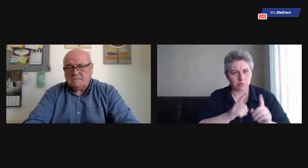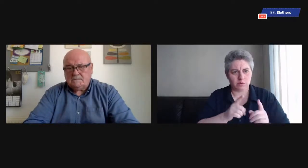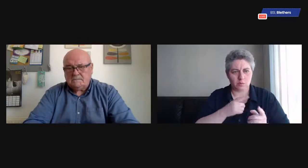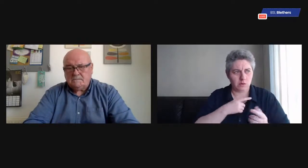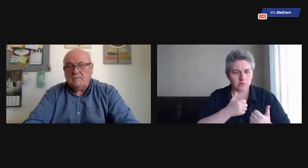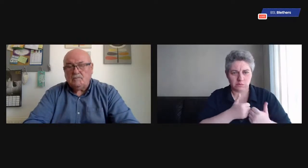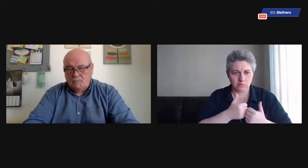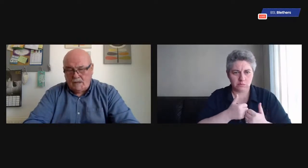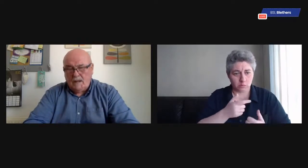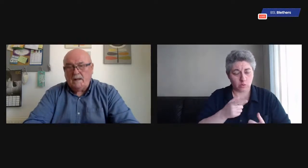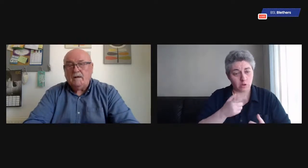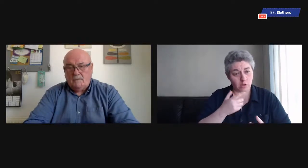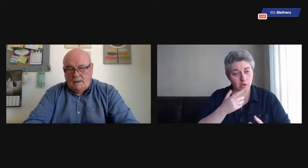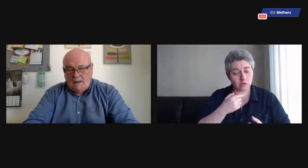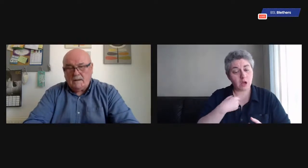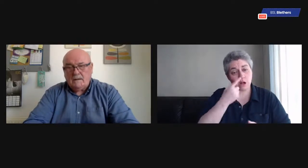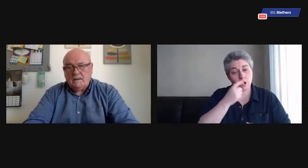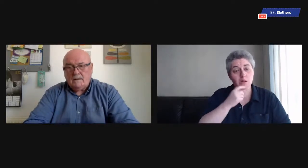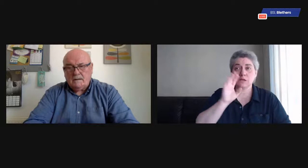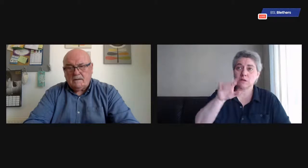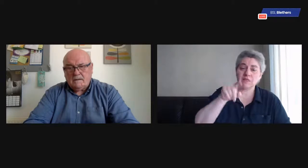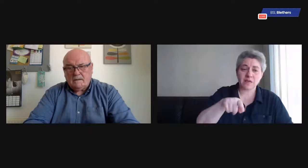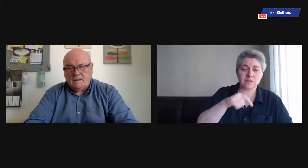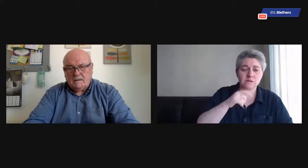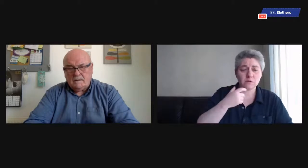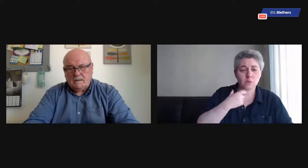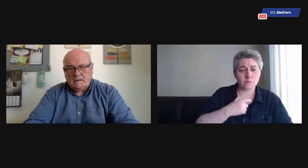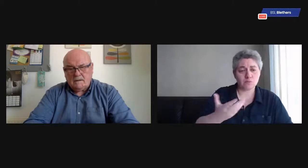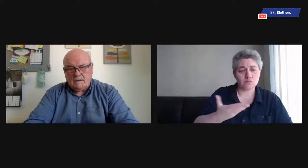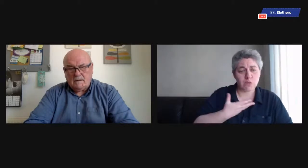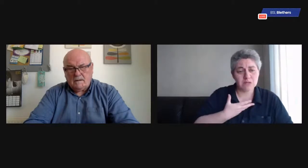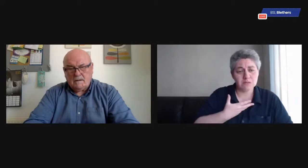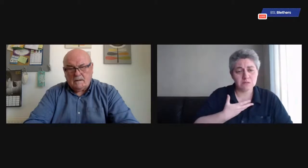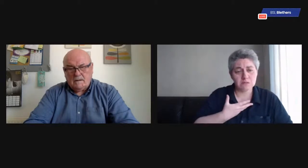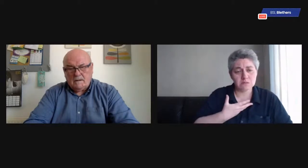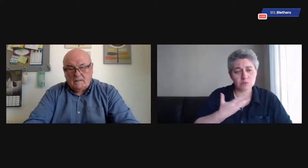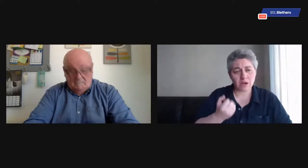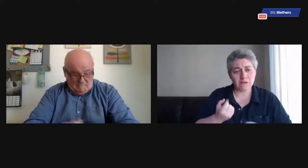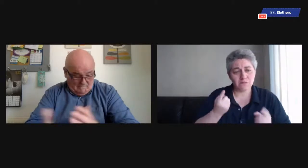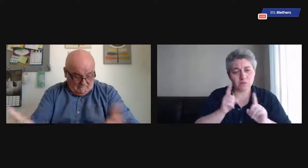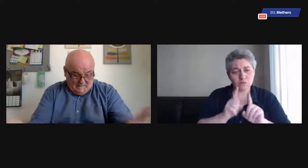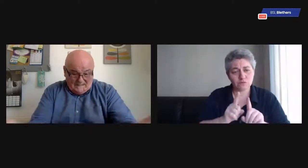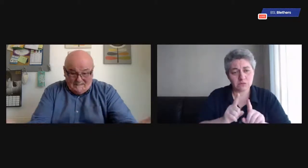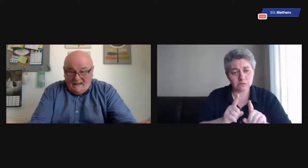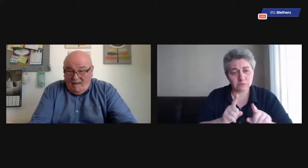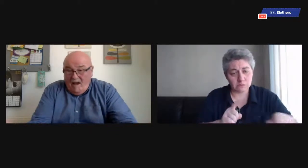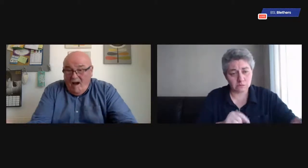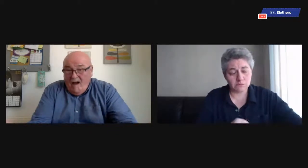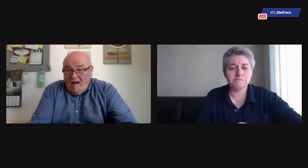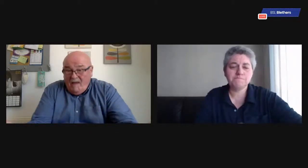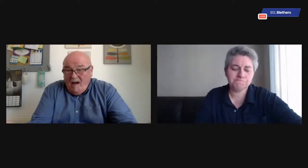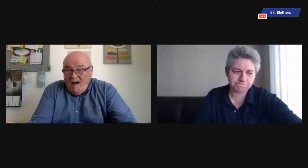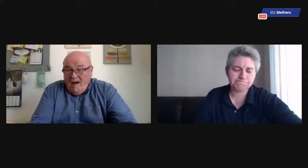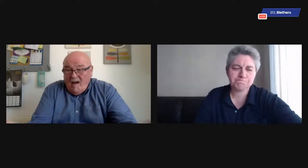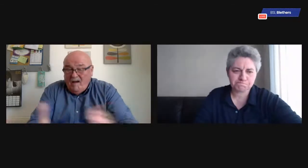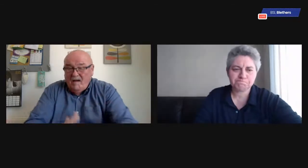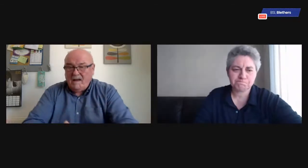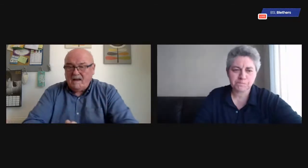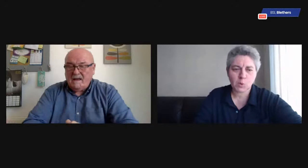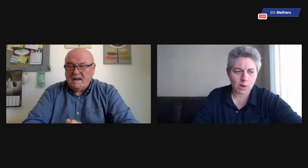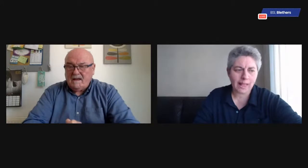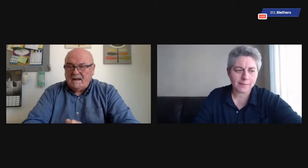is, Craig. Yes, absolutely. We have a right to be able to understand a process.